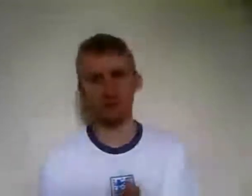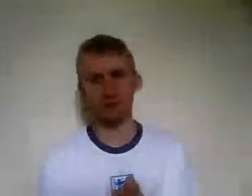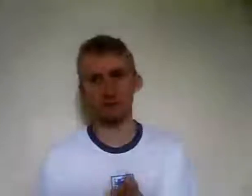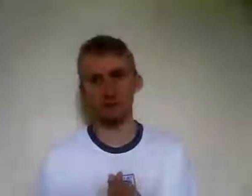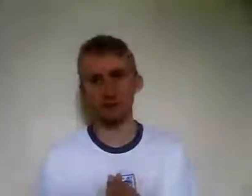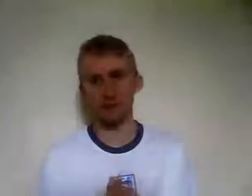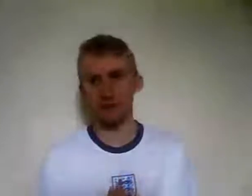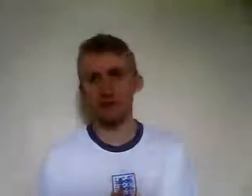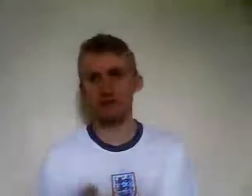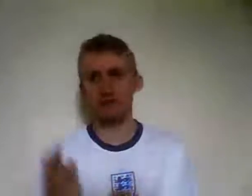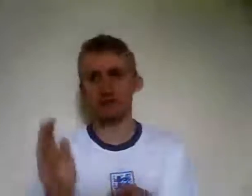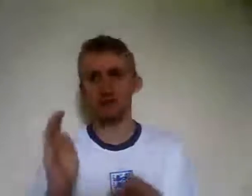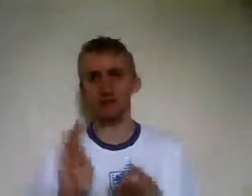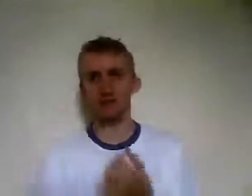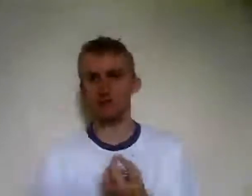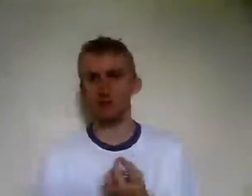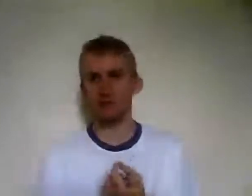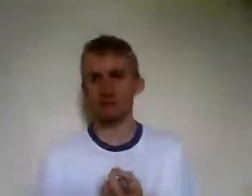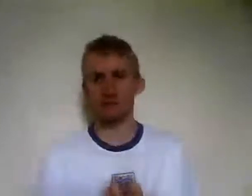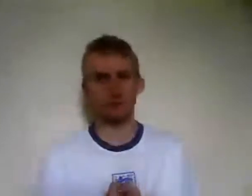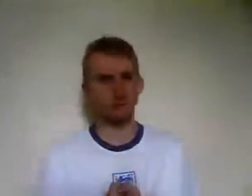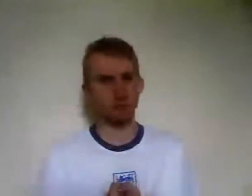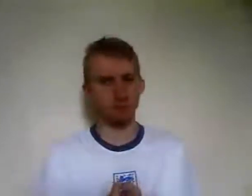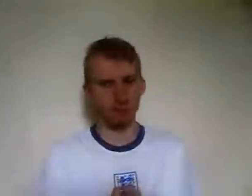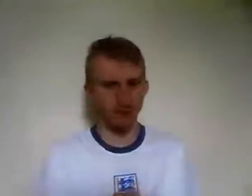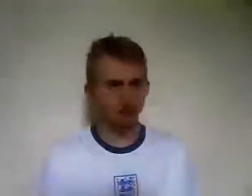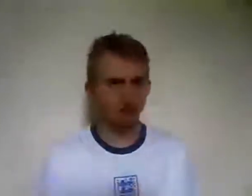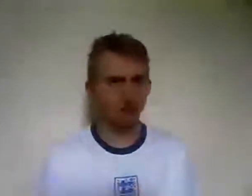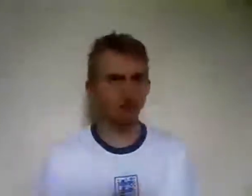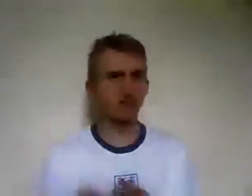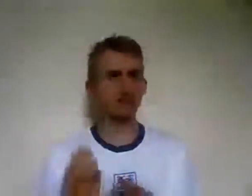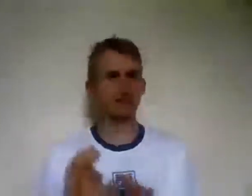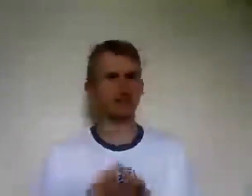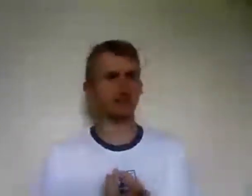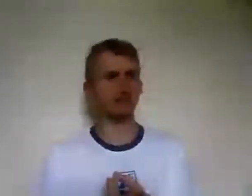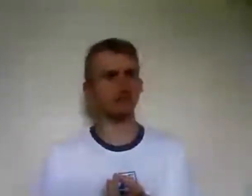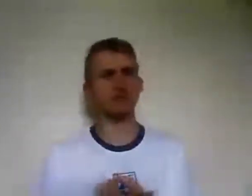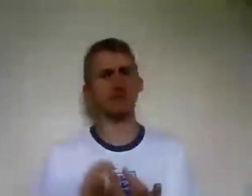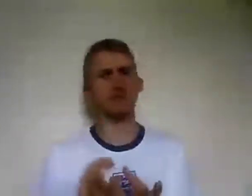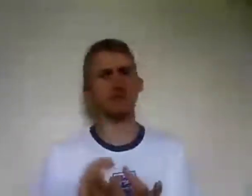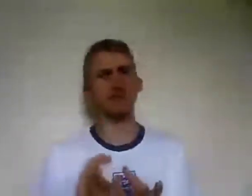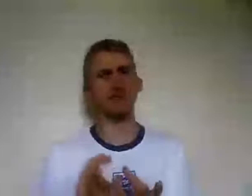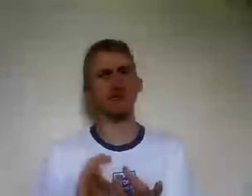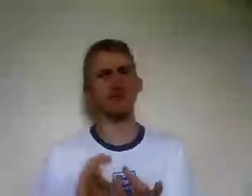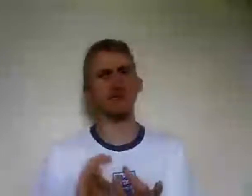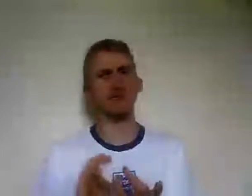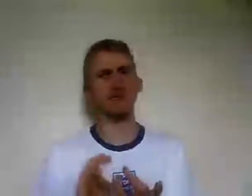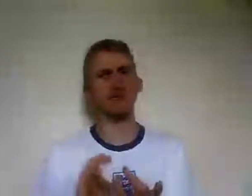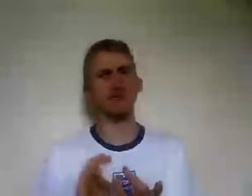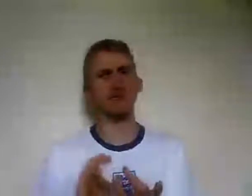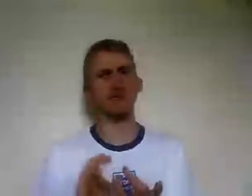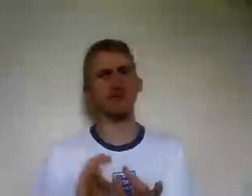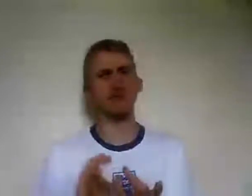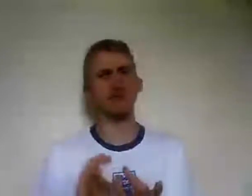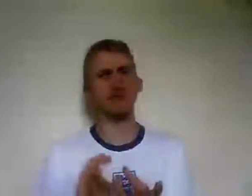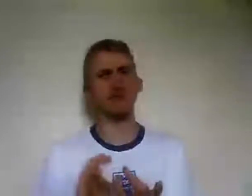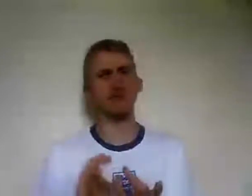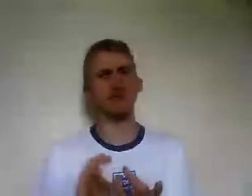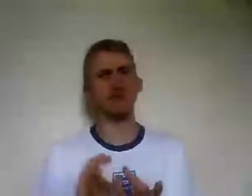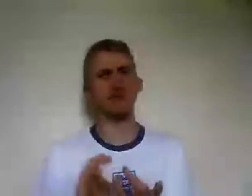Victories over Newport County, Guiseley, and Swindon Town